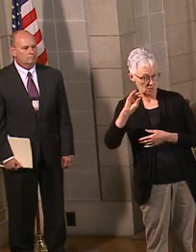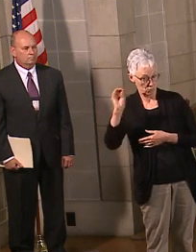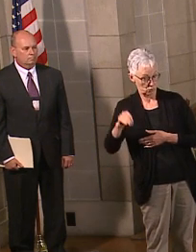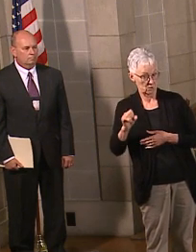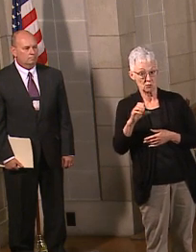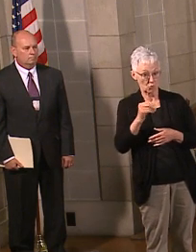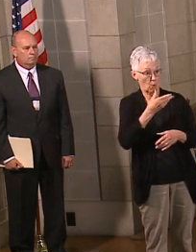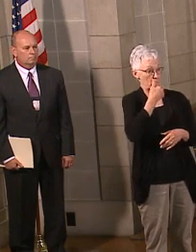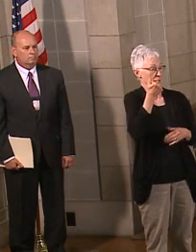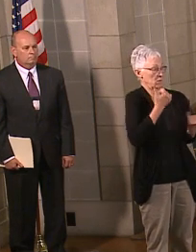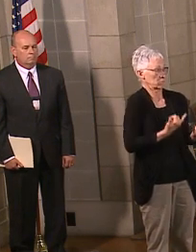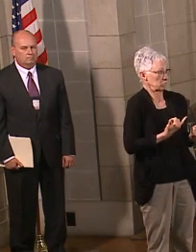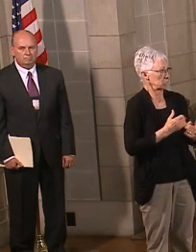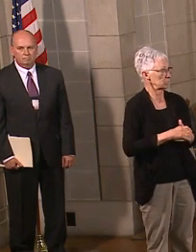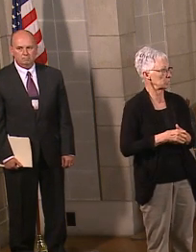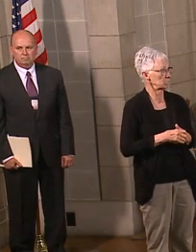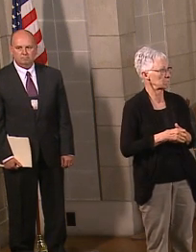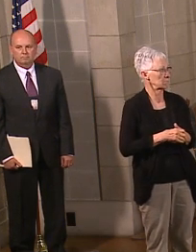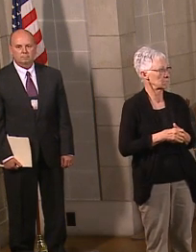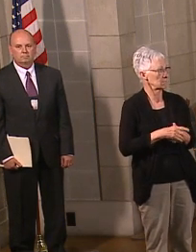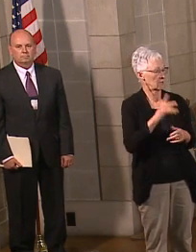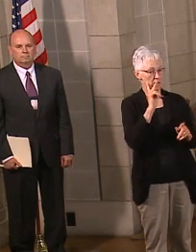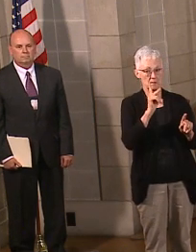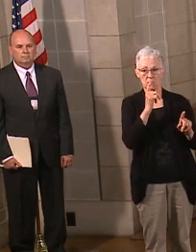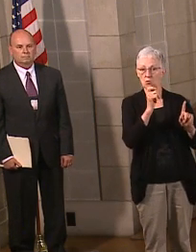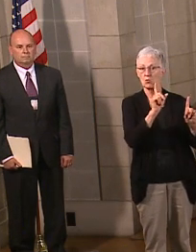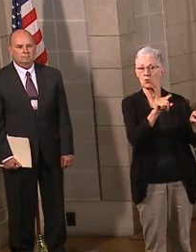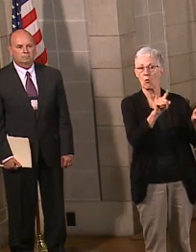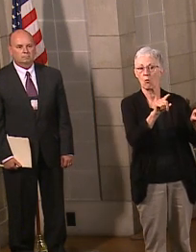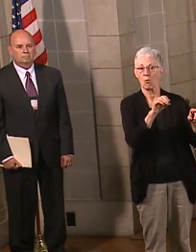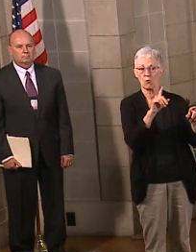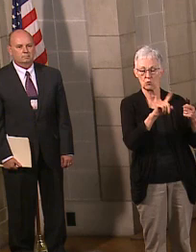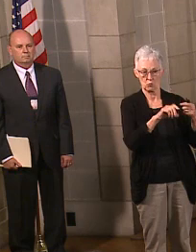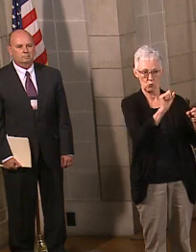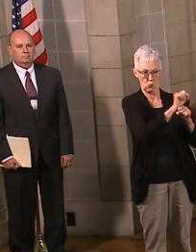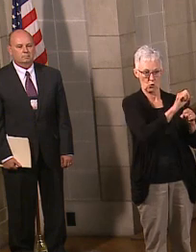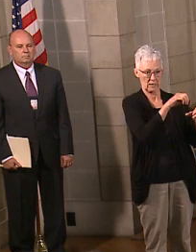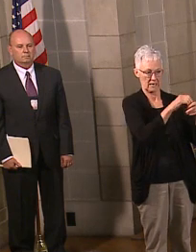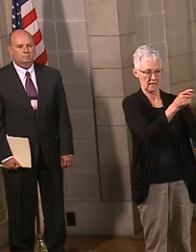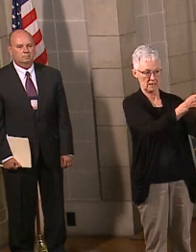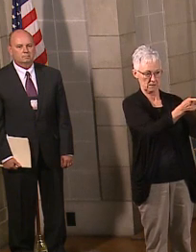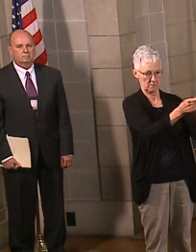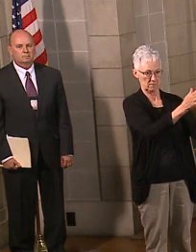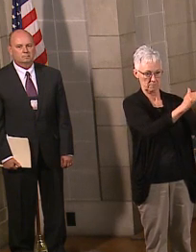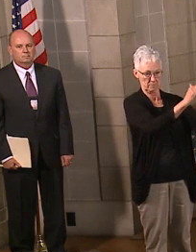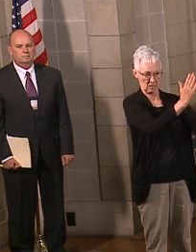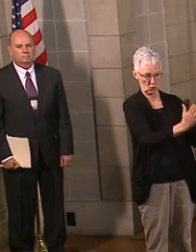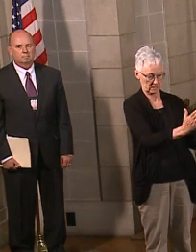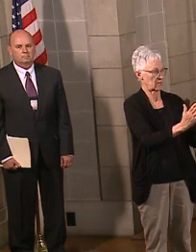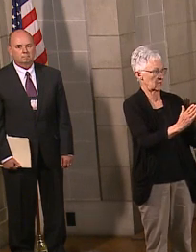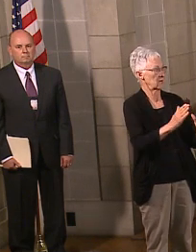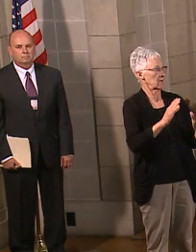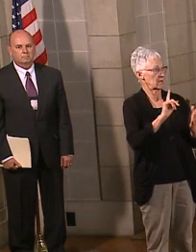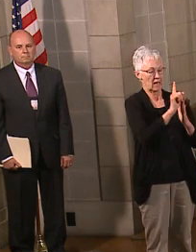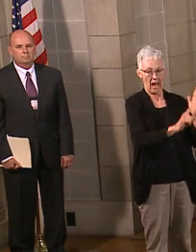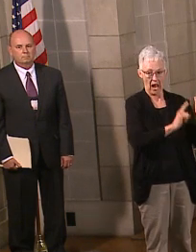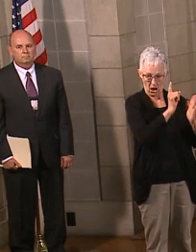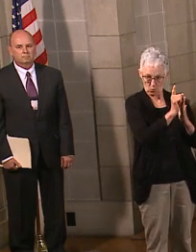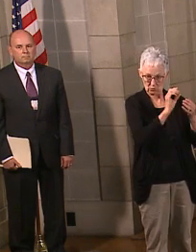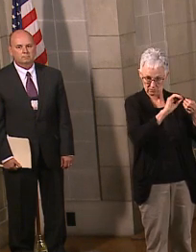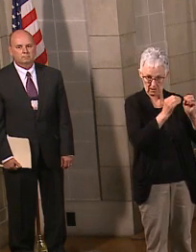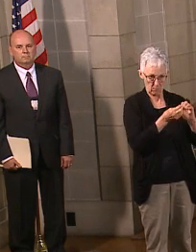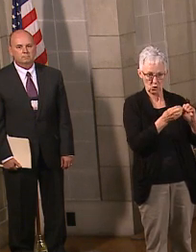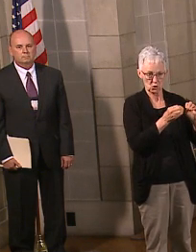there. Workplaces down 27%. So again, this is people spending time in workplaces, the hours spent in workplace. That was